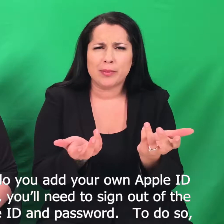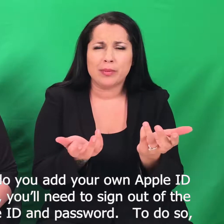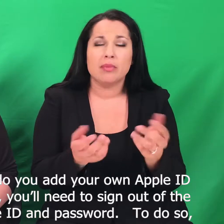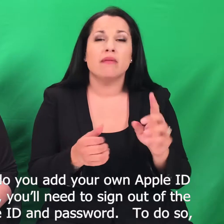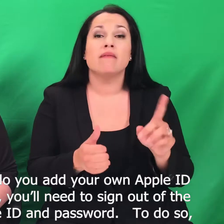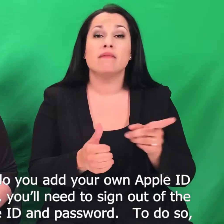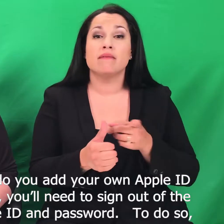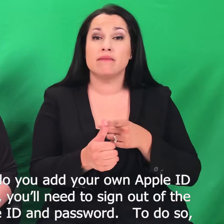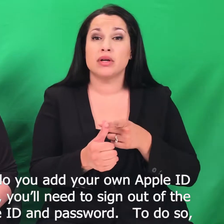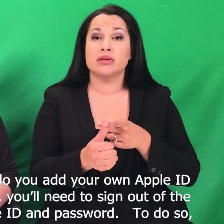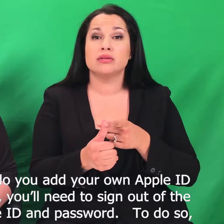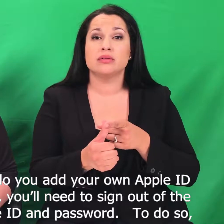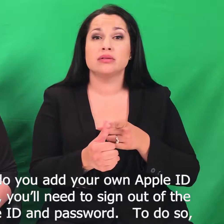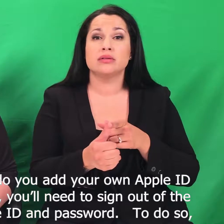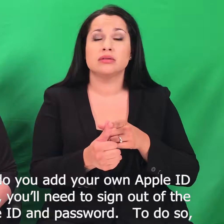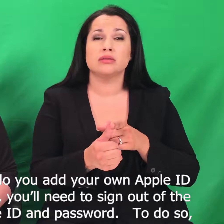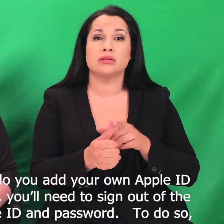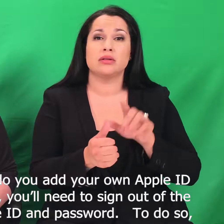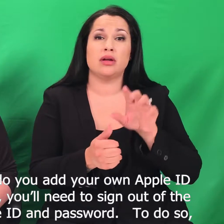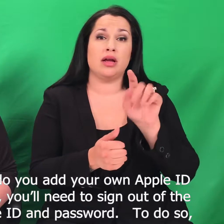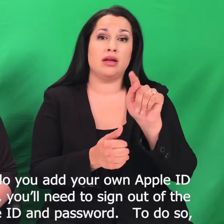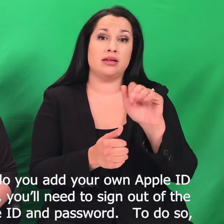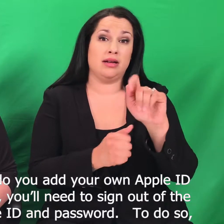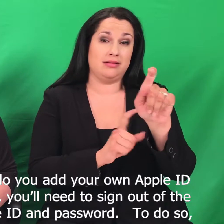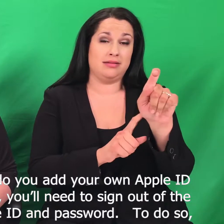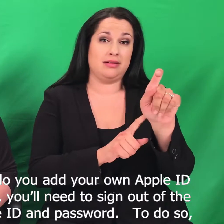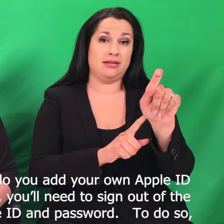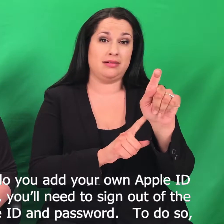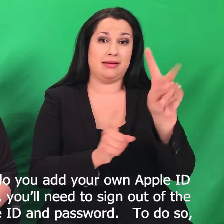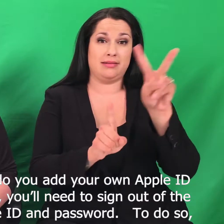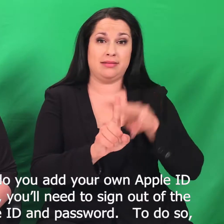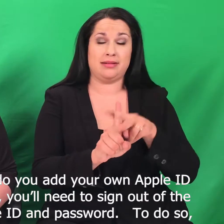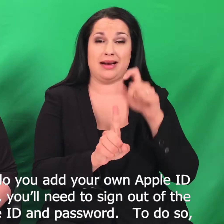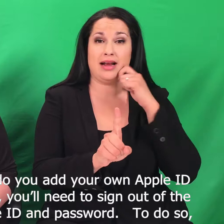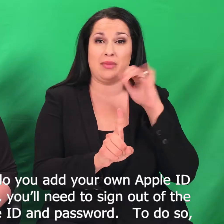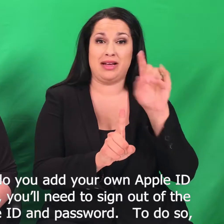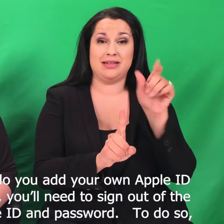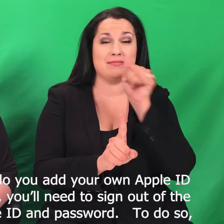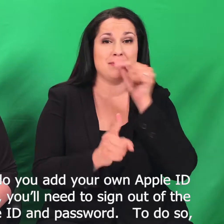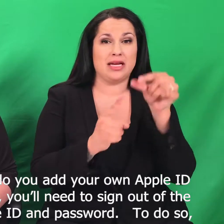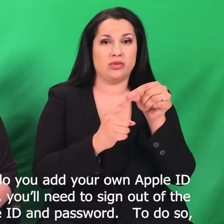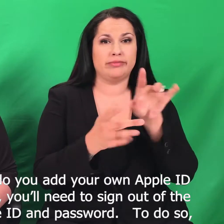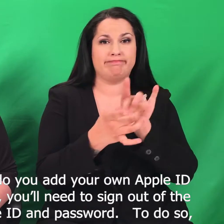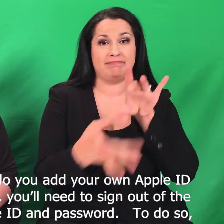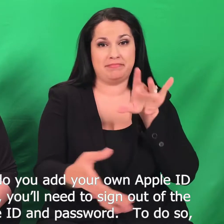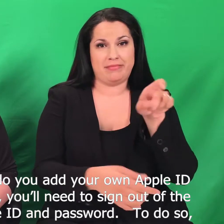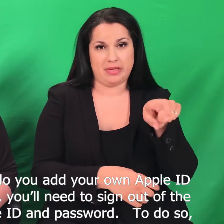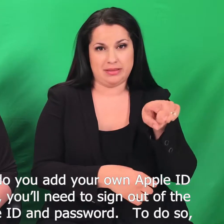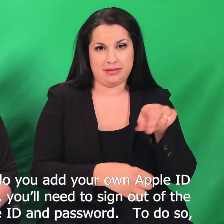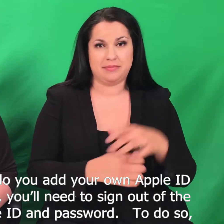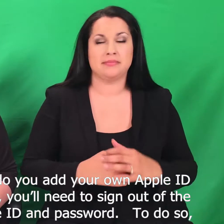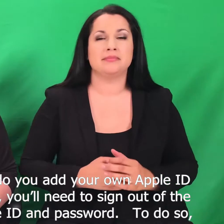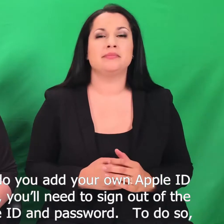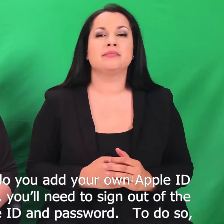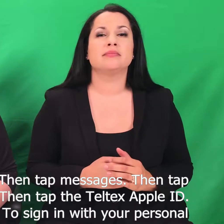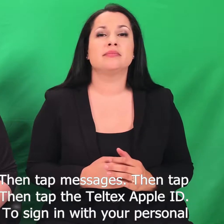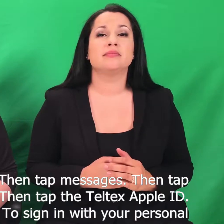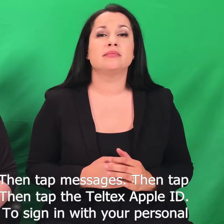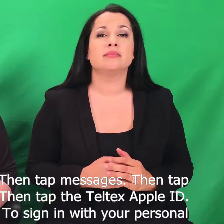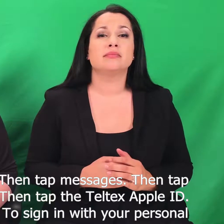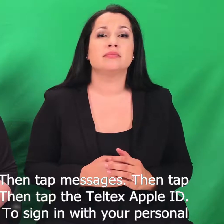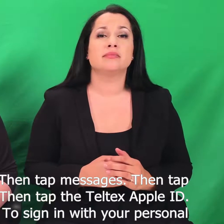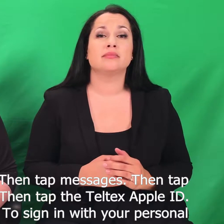First, you'll need to sign out of the Teltex-issued Apple ID and password. To do